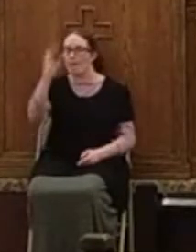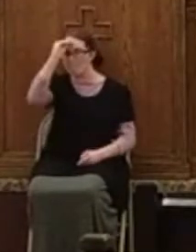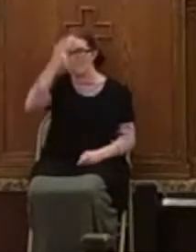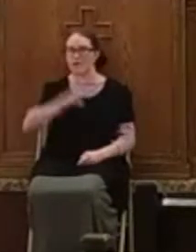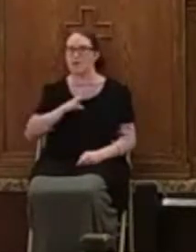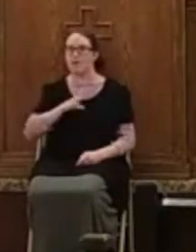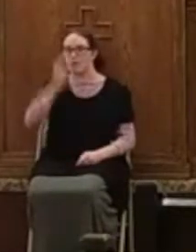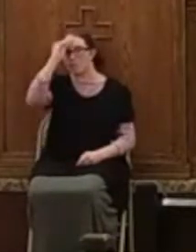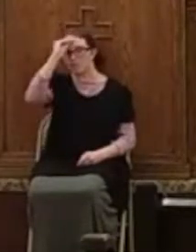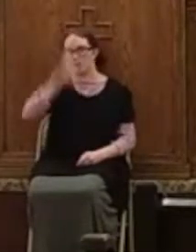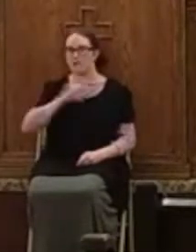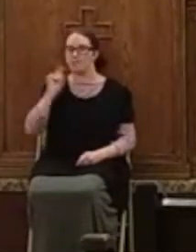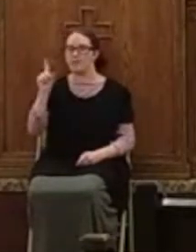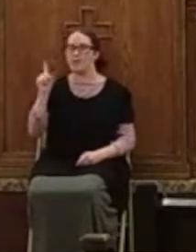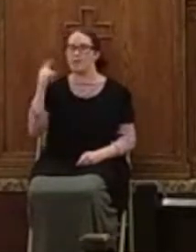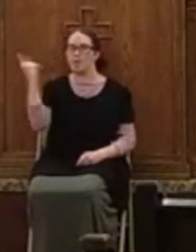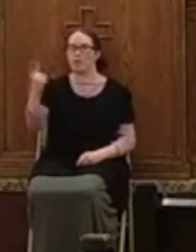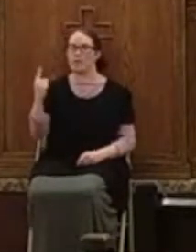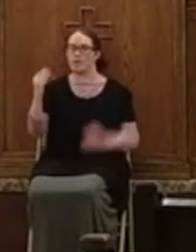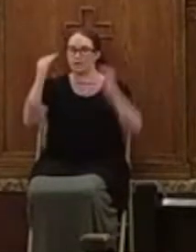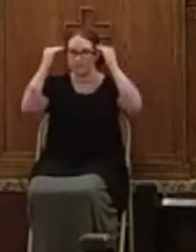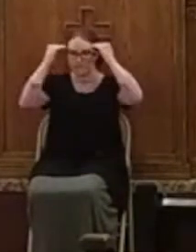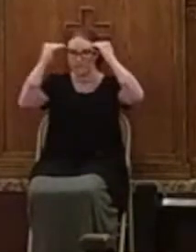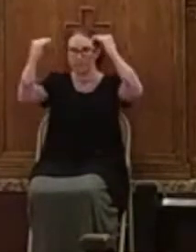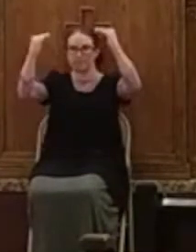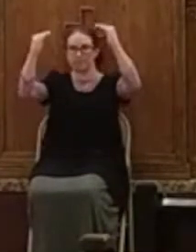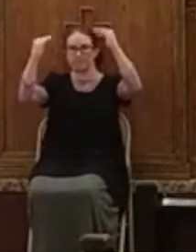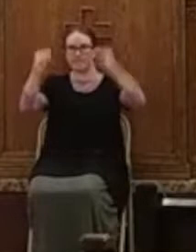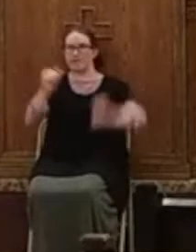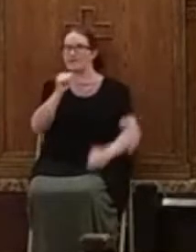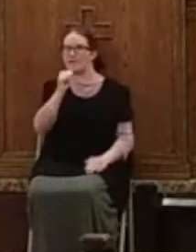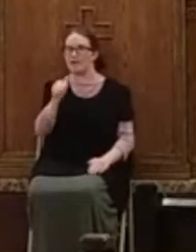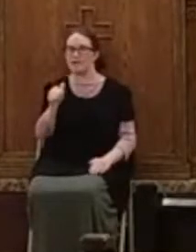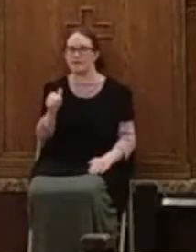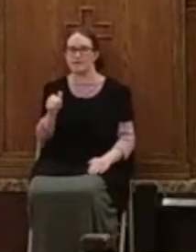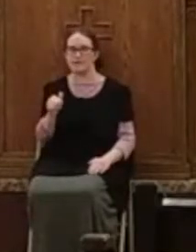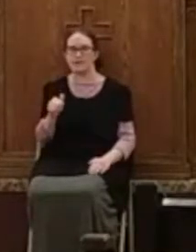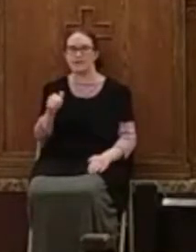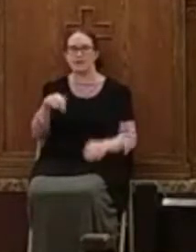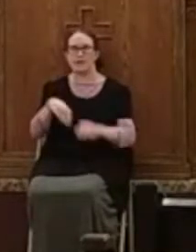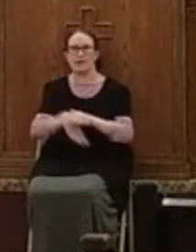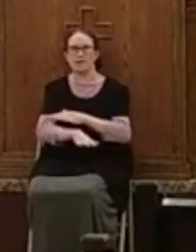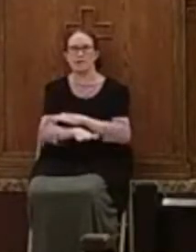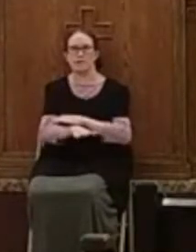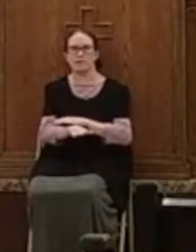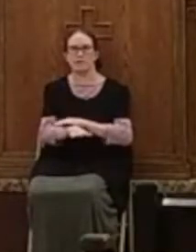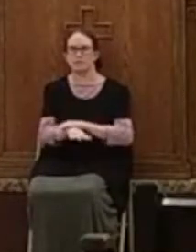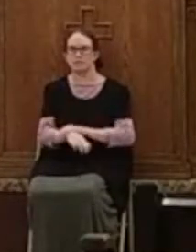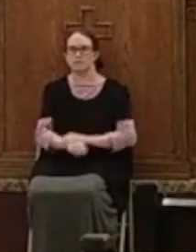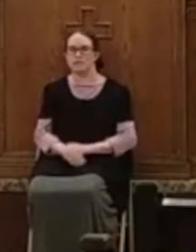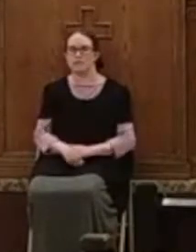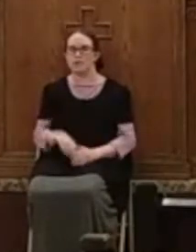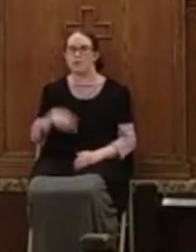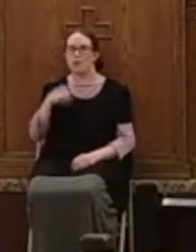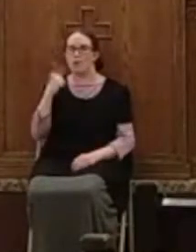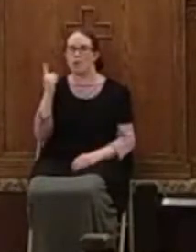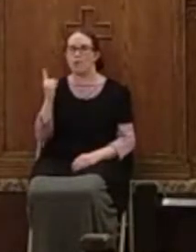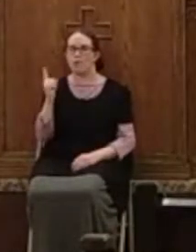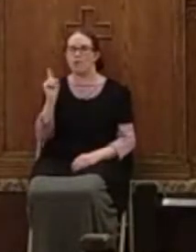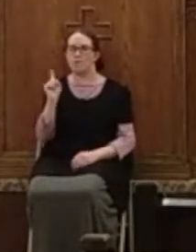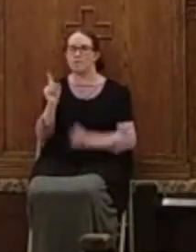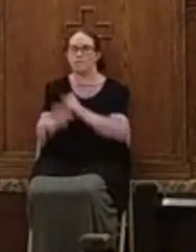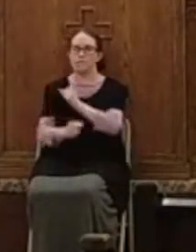and one man only, the high priest. Yes, sir. And he can't even access that place only once a